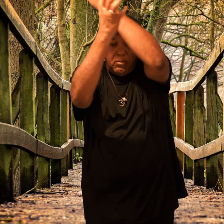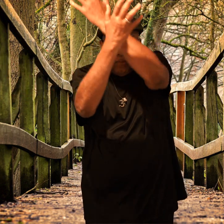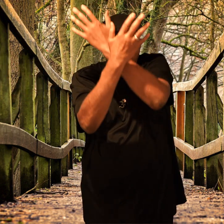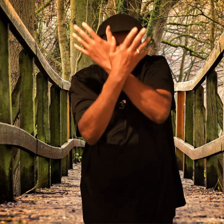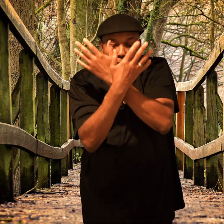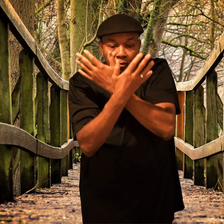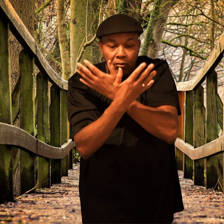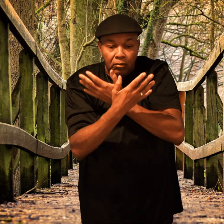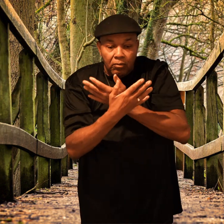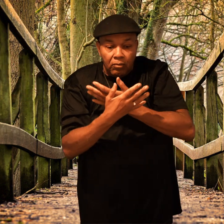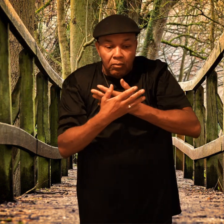back into your core,